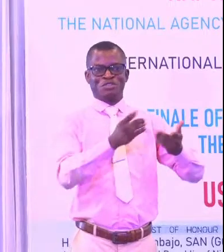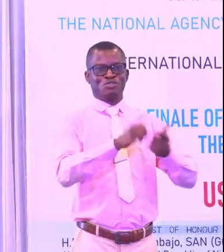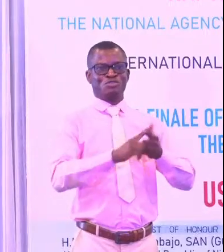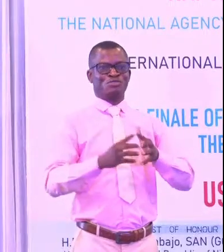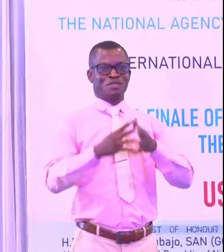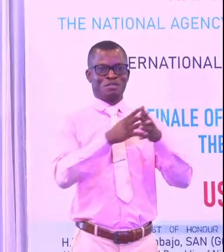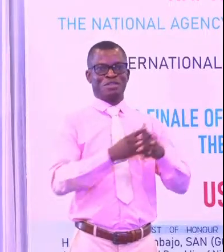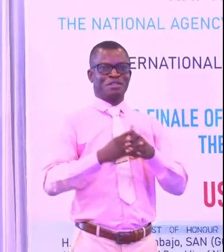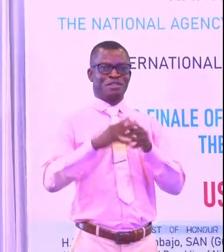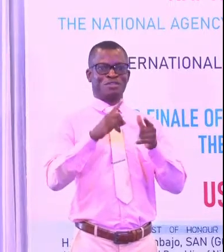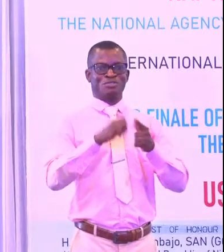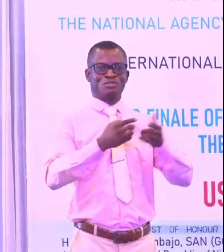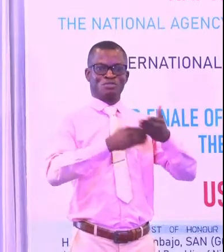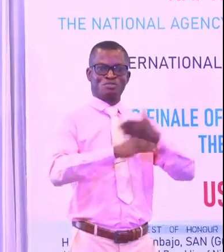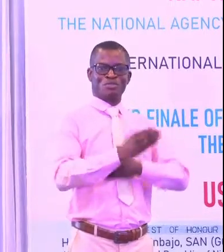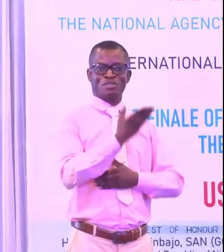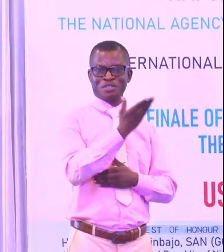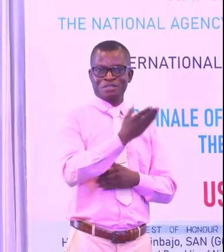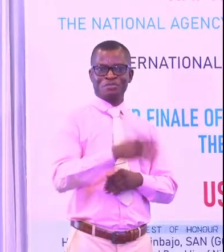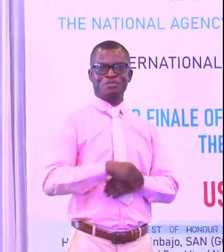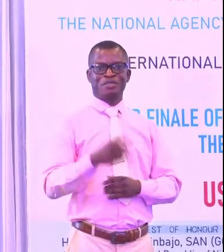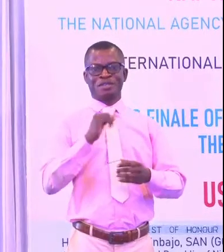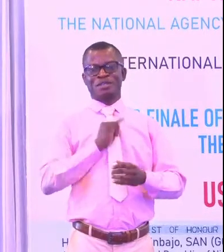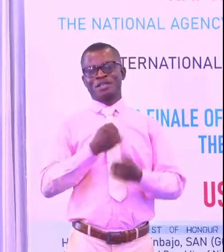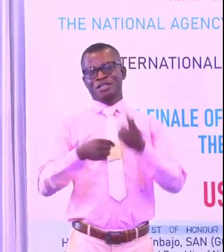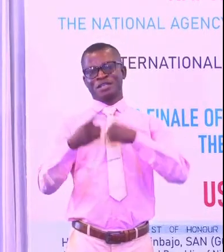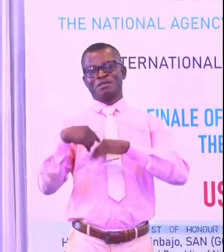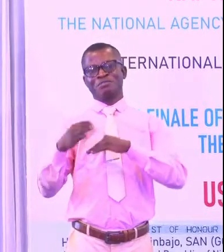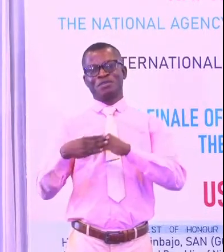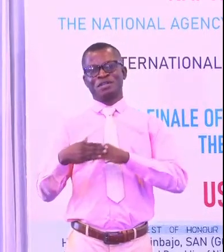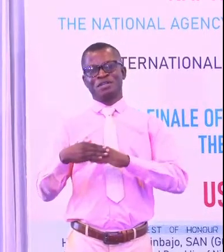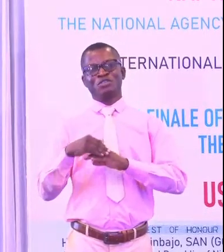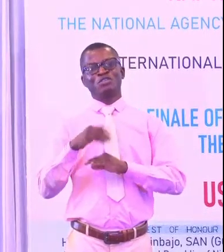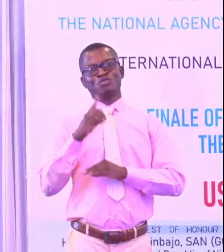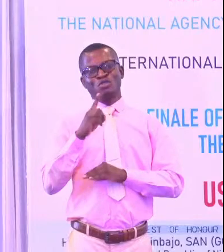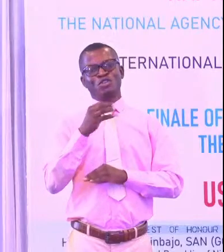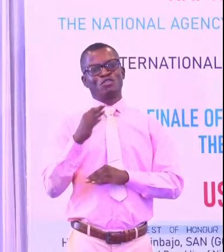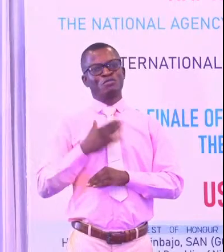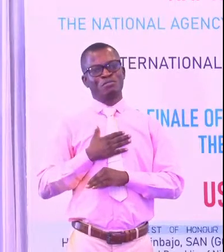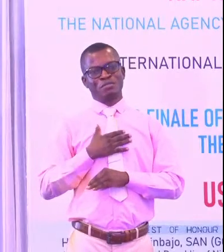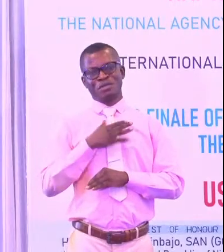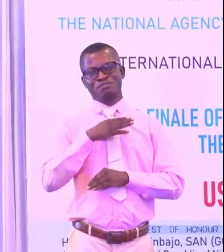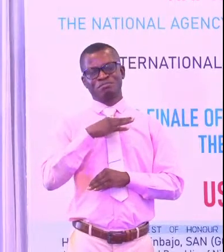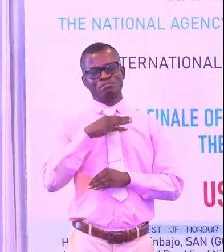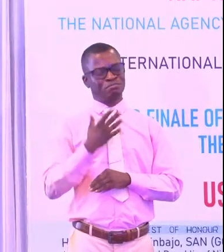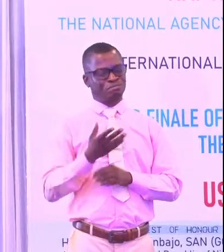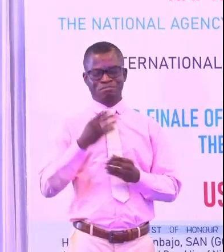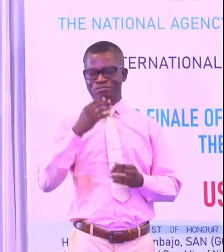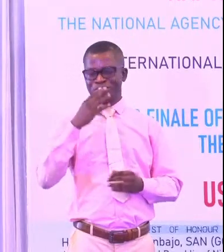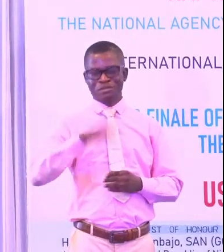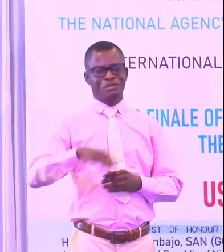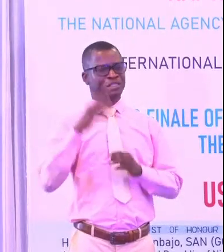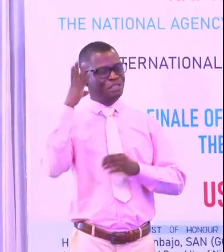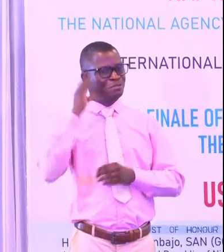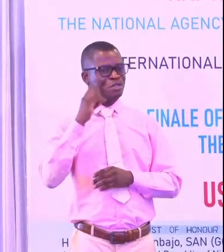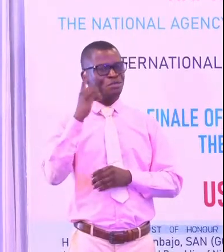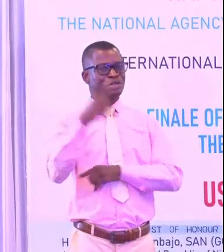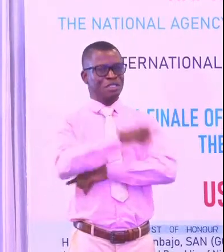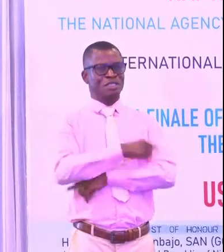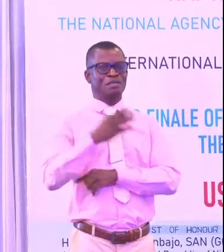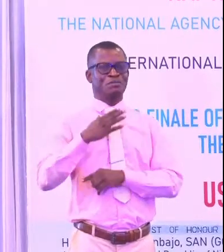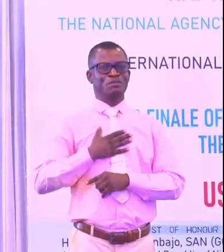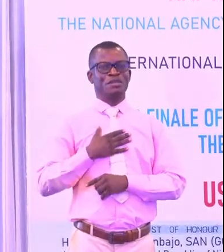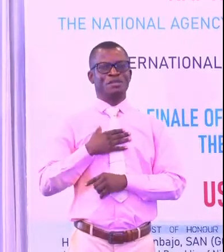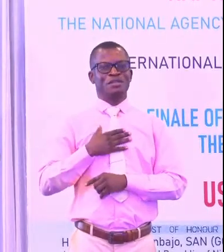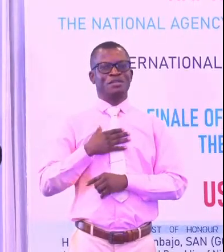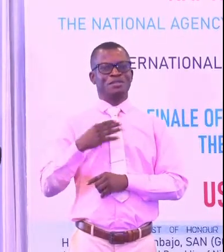delivered. I came back. In fact, one of my worst experiences was one day, my mother drank very hot US tea.